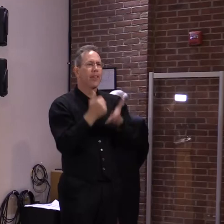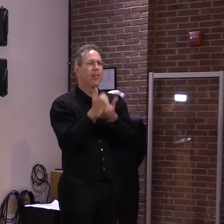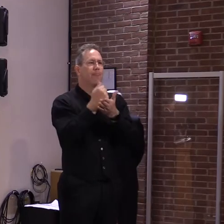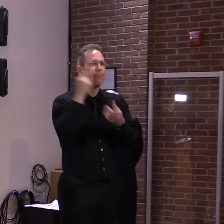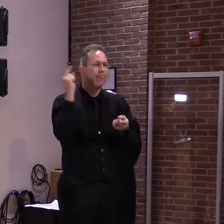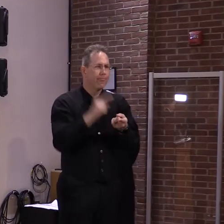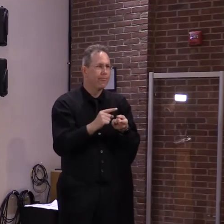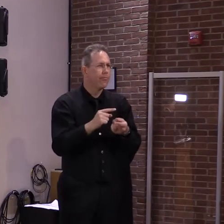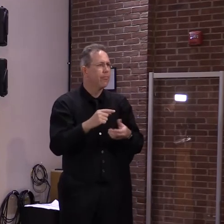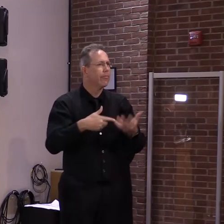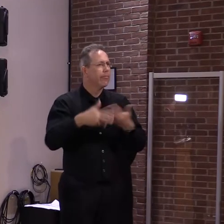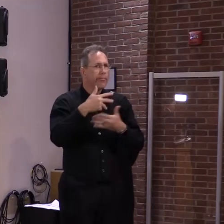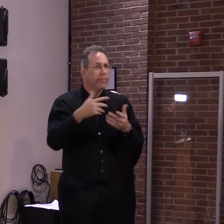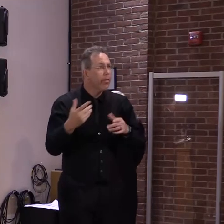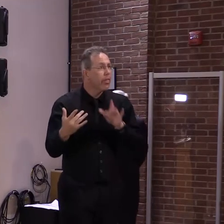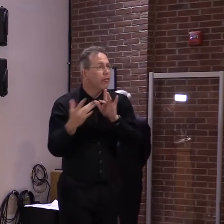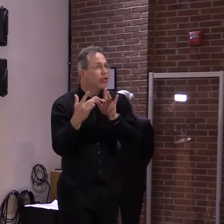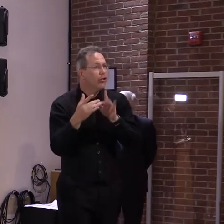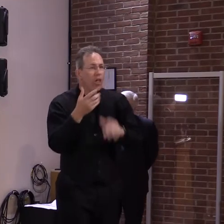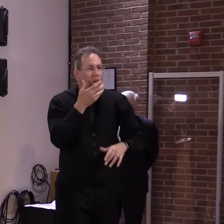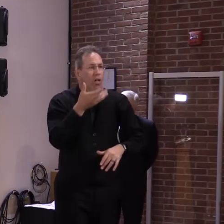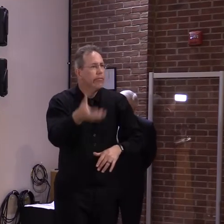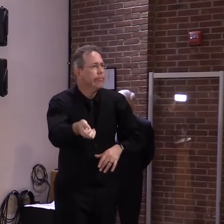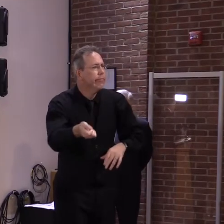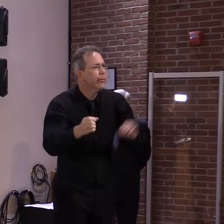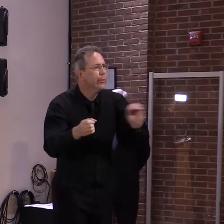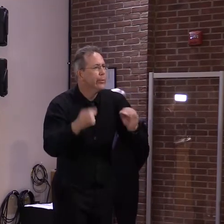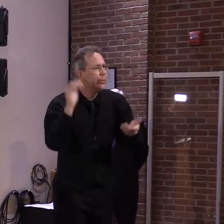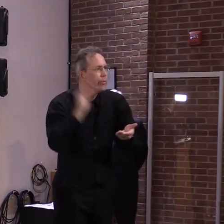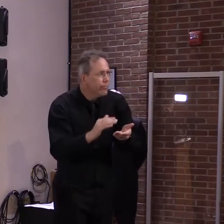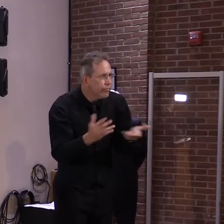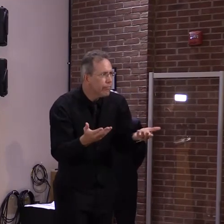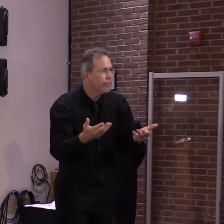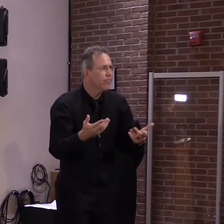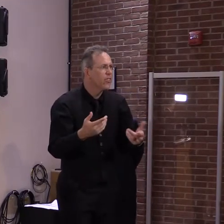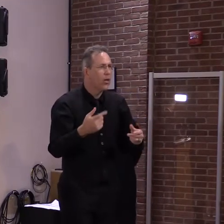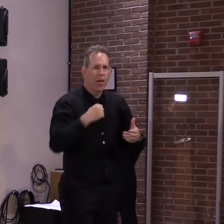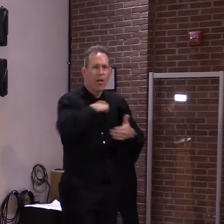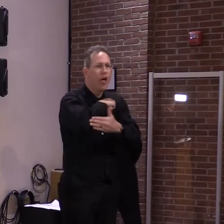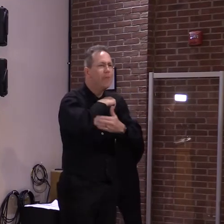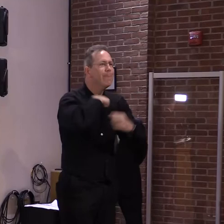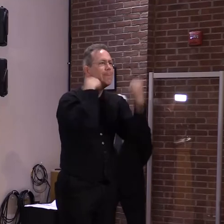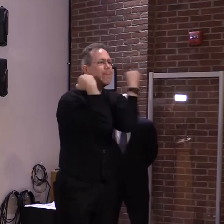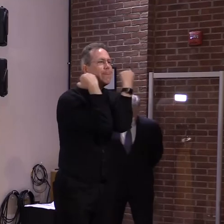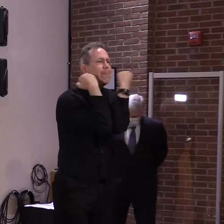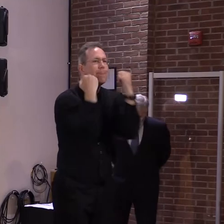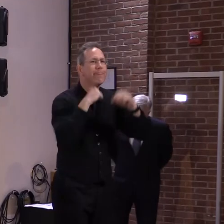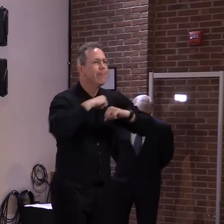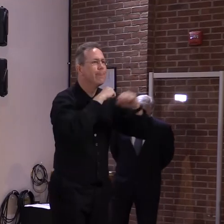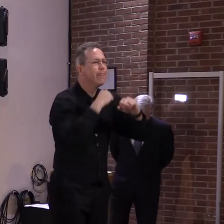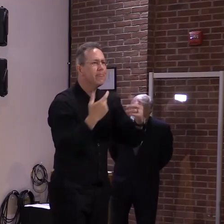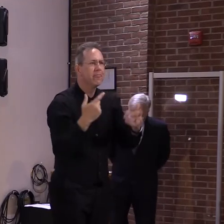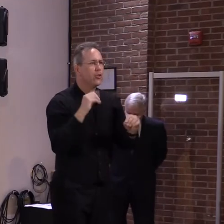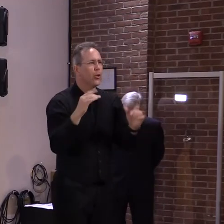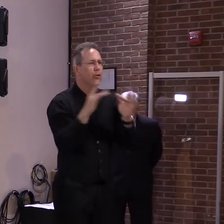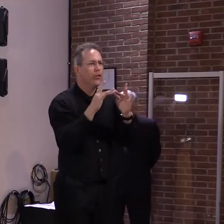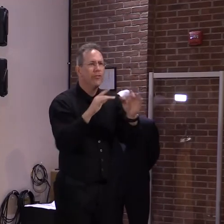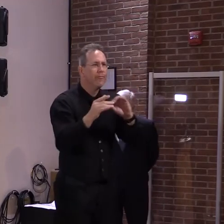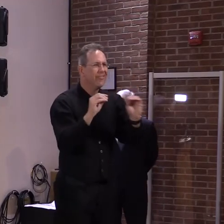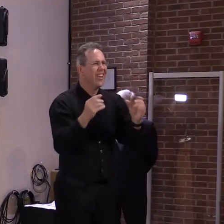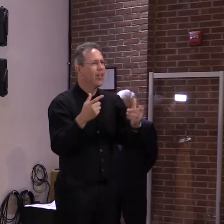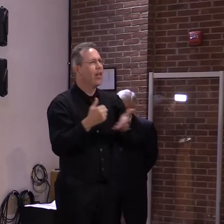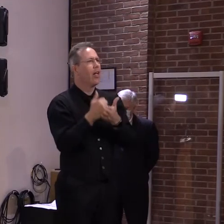as limiting, you know, where you could go and so forth. So all of that together, I think, has reduced